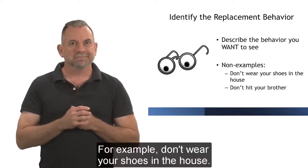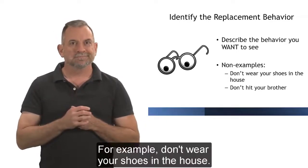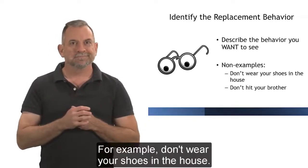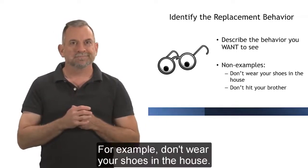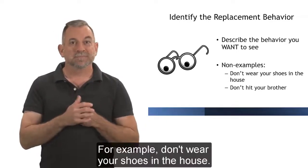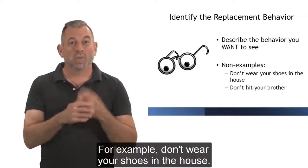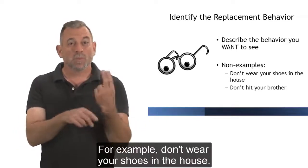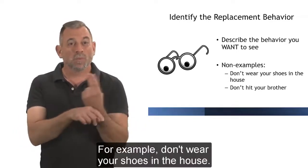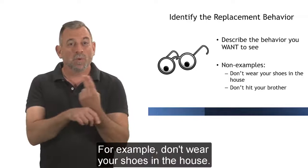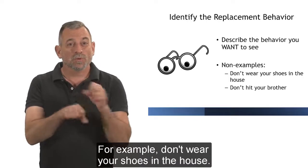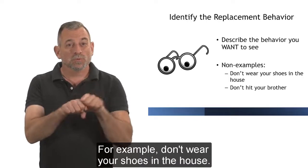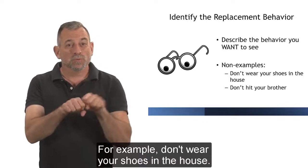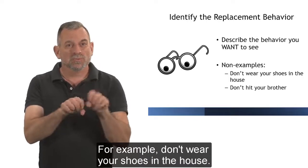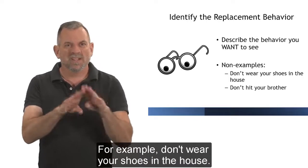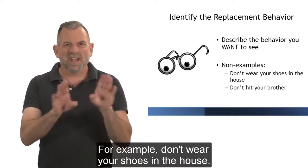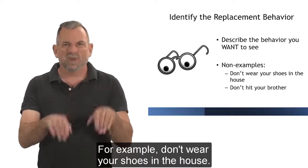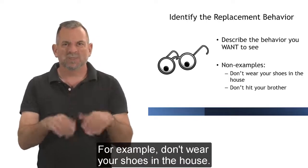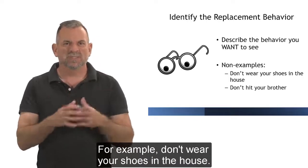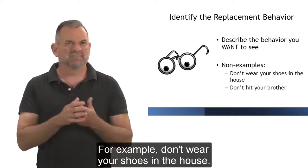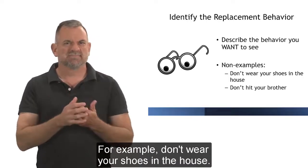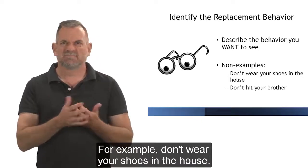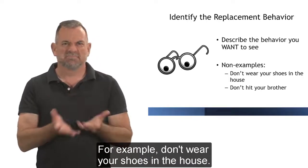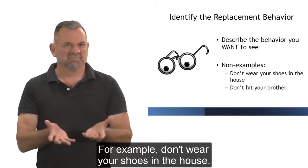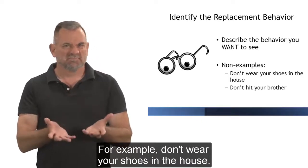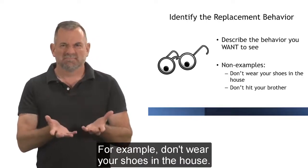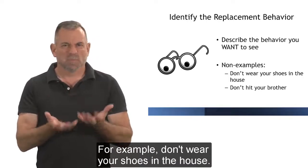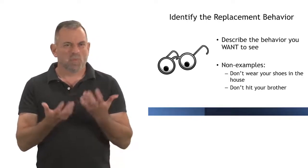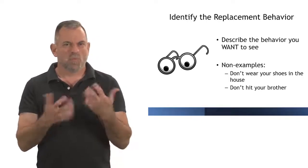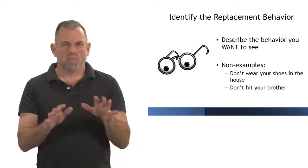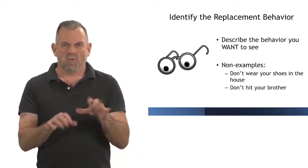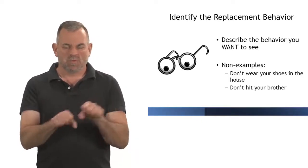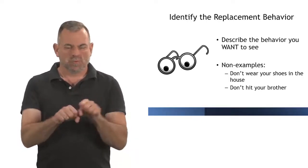For example, don't wear your shoes in the house.